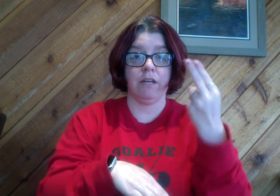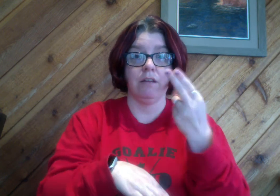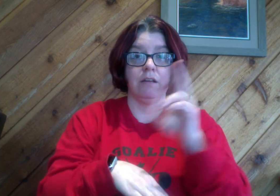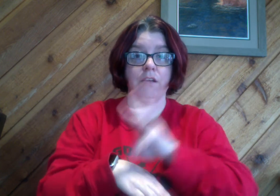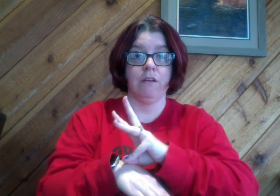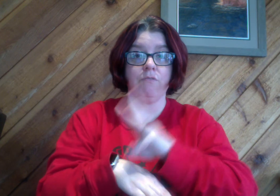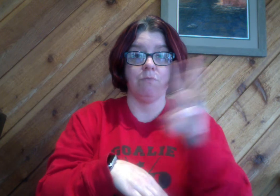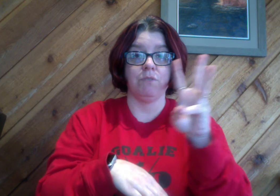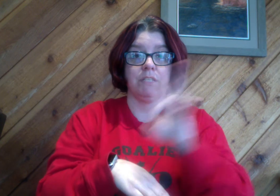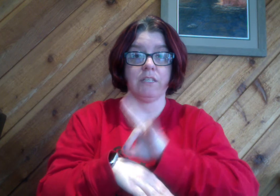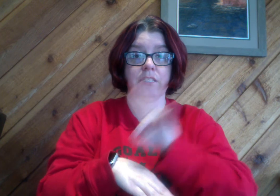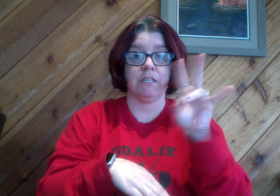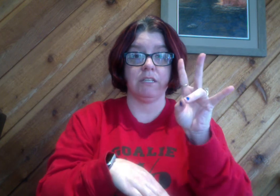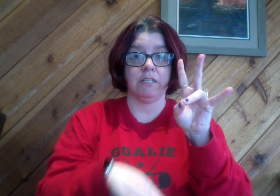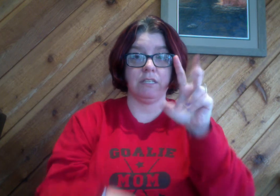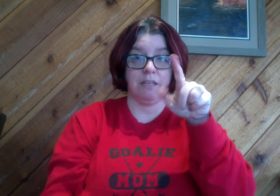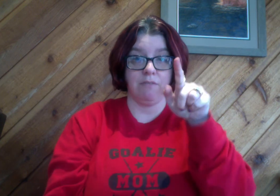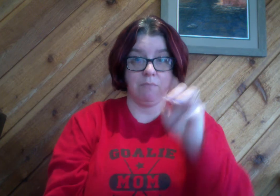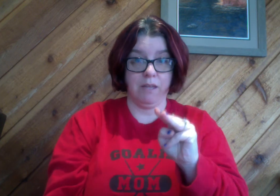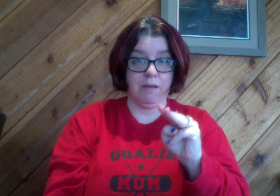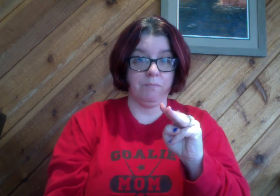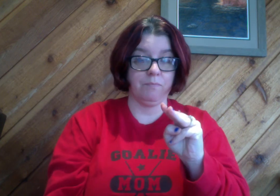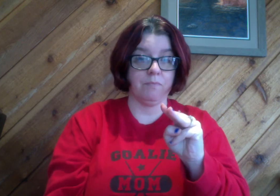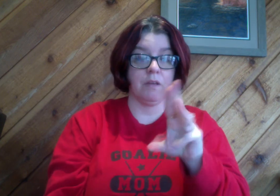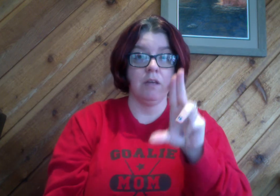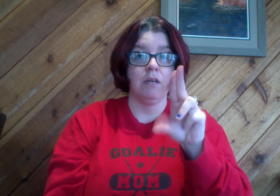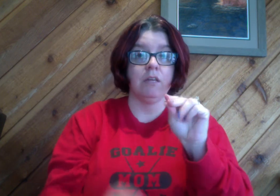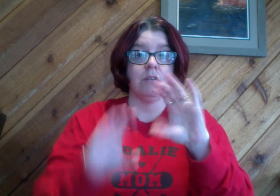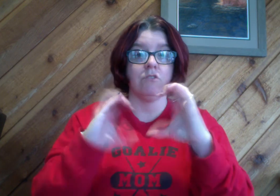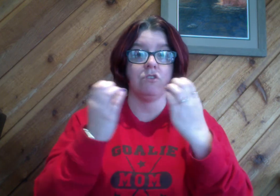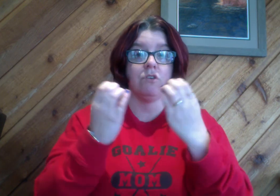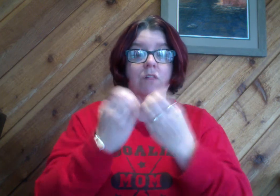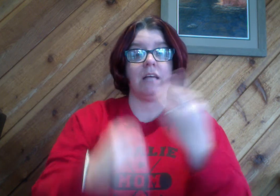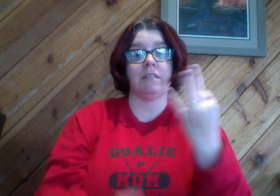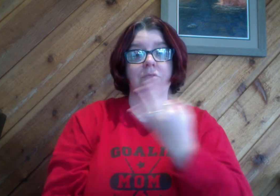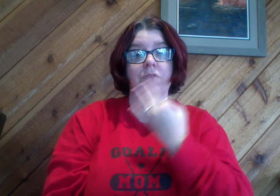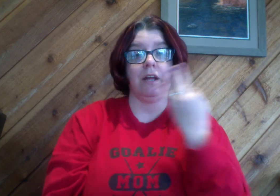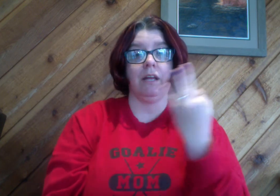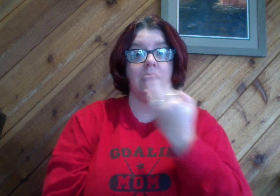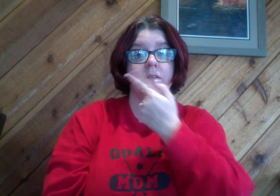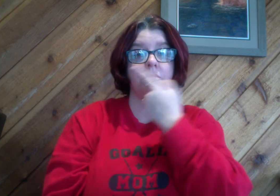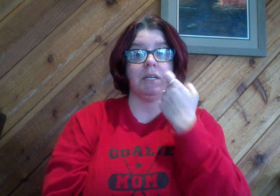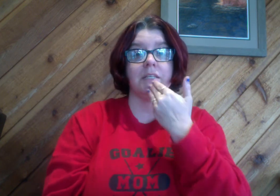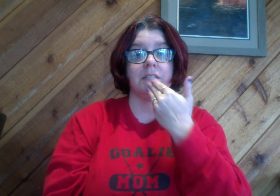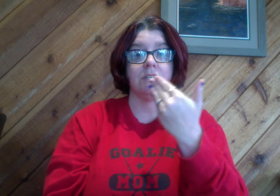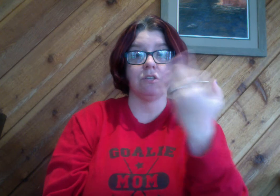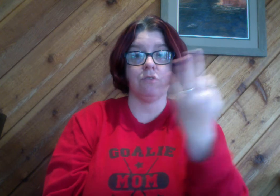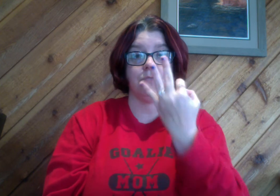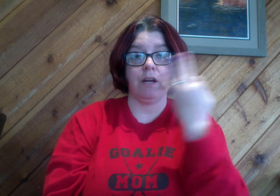from 6 to 7 p.m. There's no class on Friday because it is Good Friday.